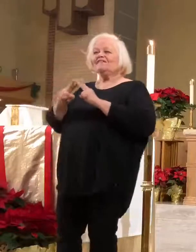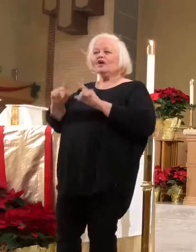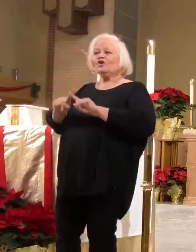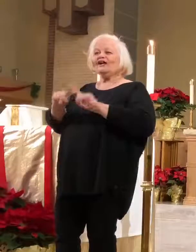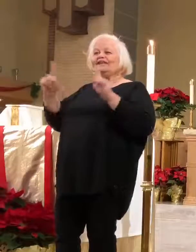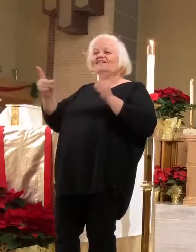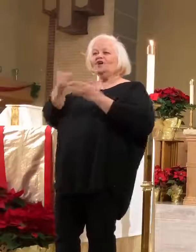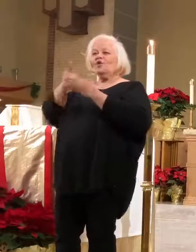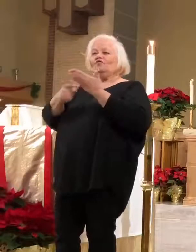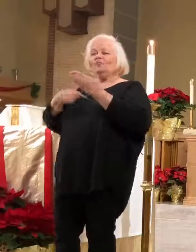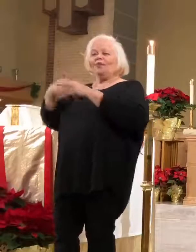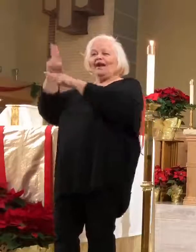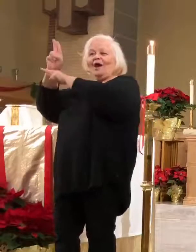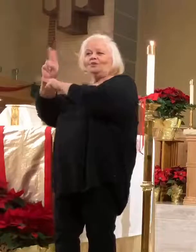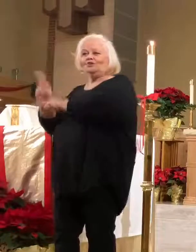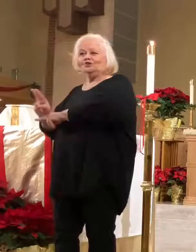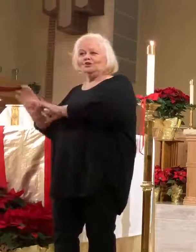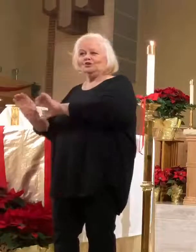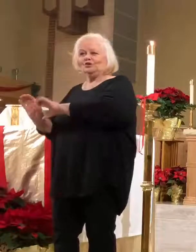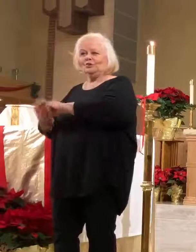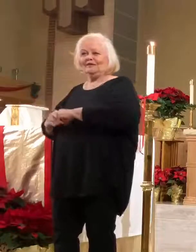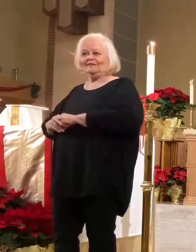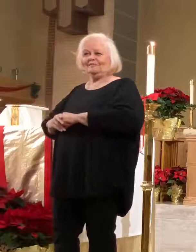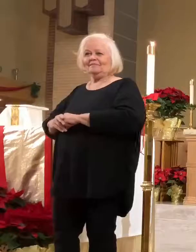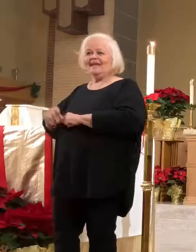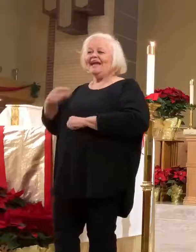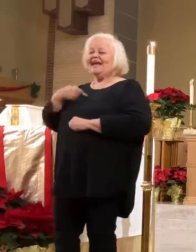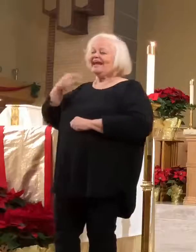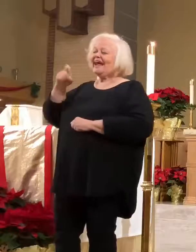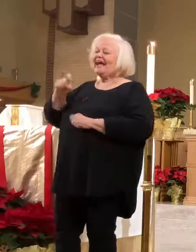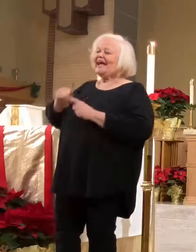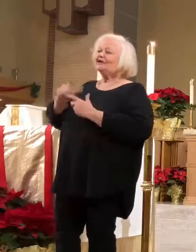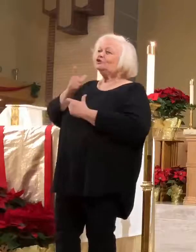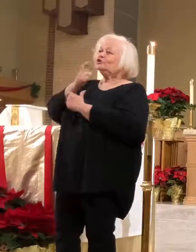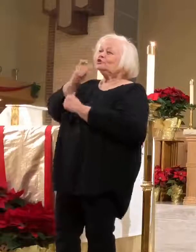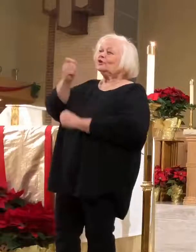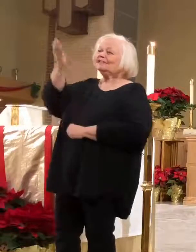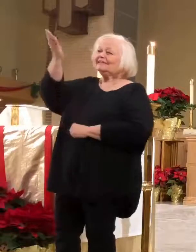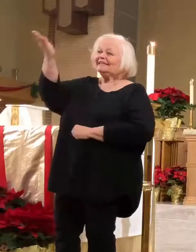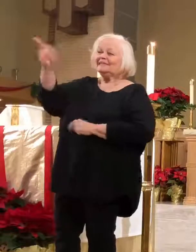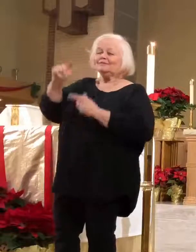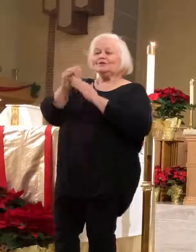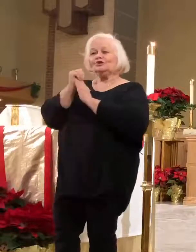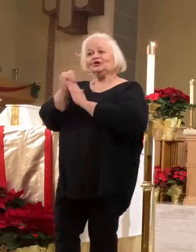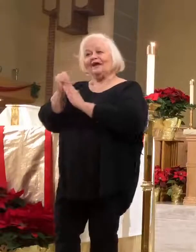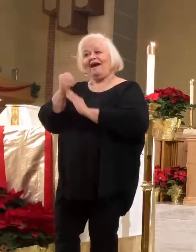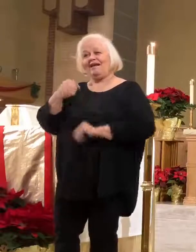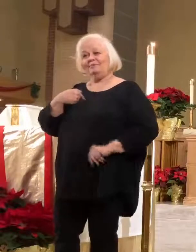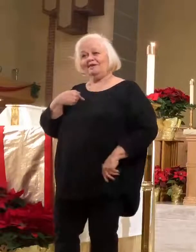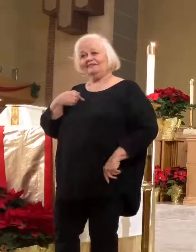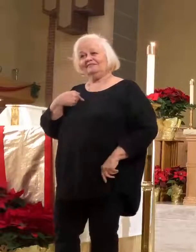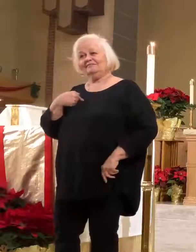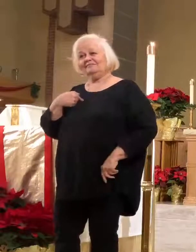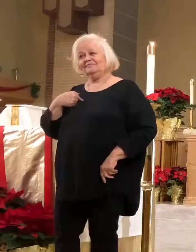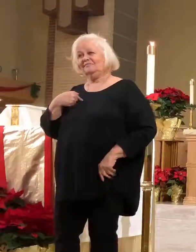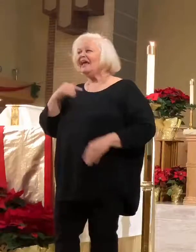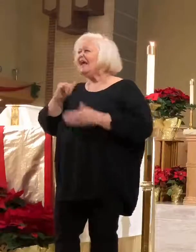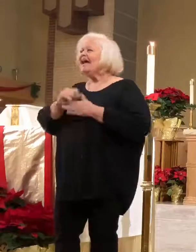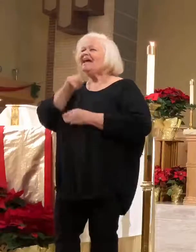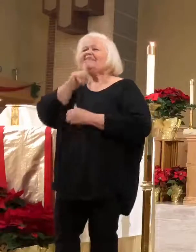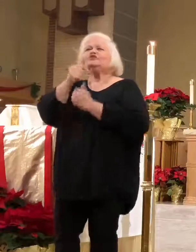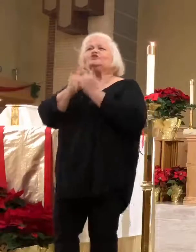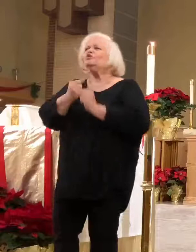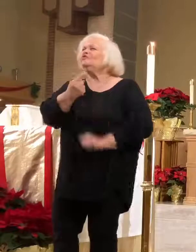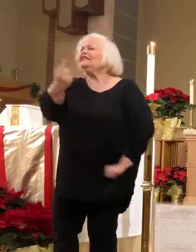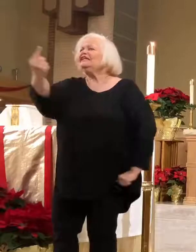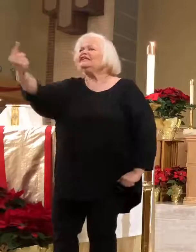from what I was used to. And I had to trust him to guide me. And that's true of each and every